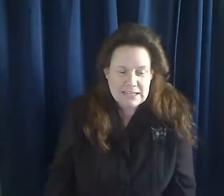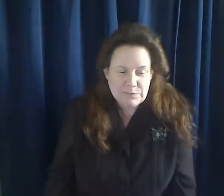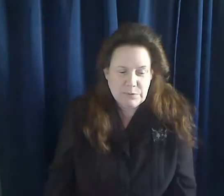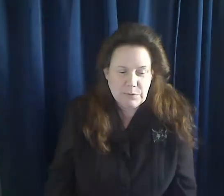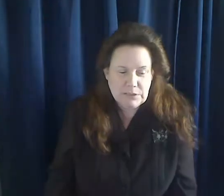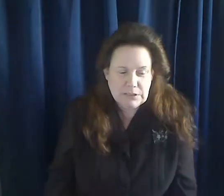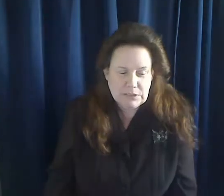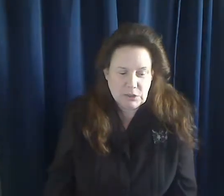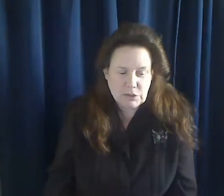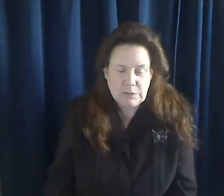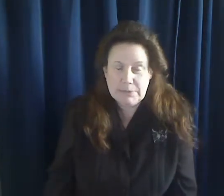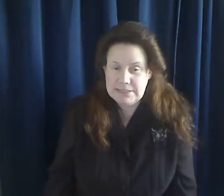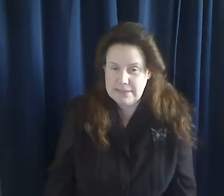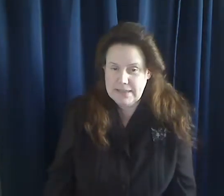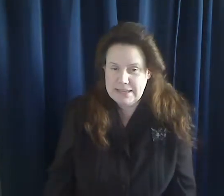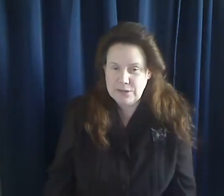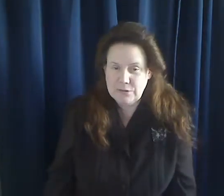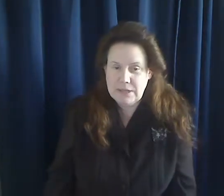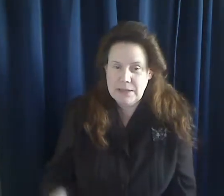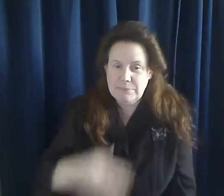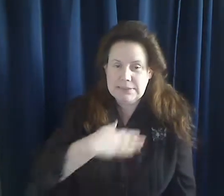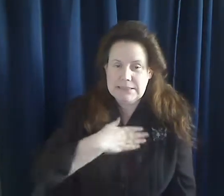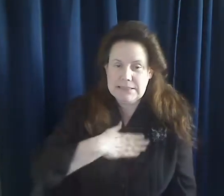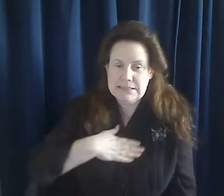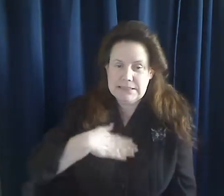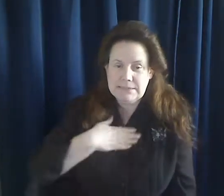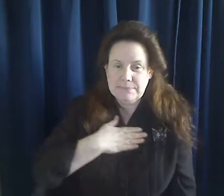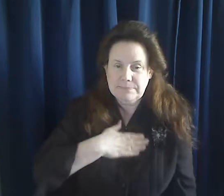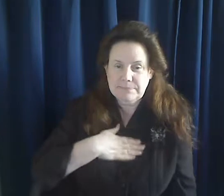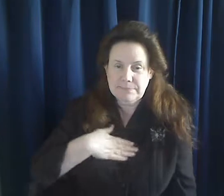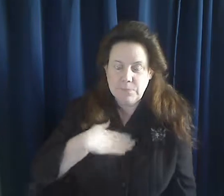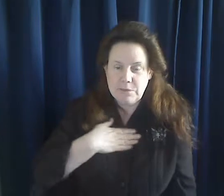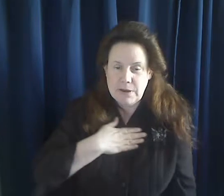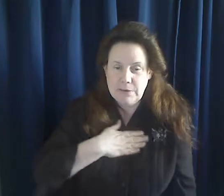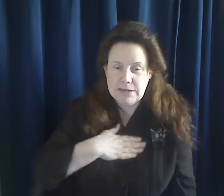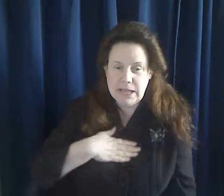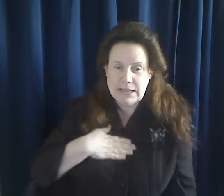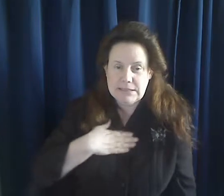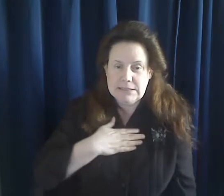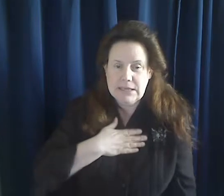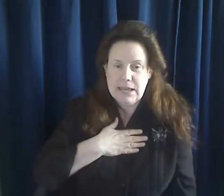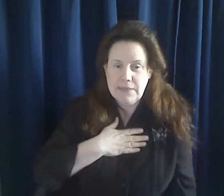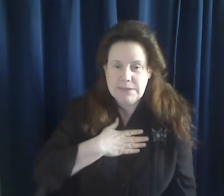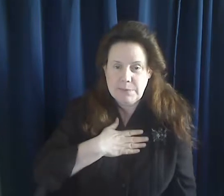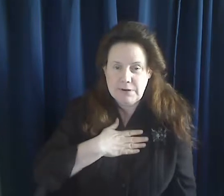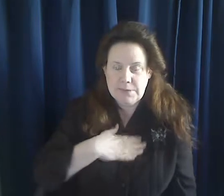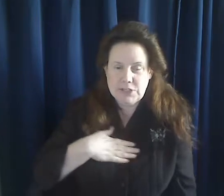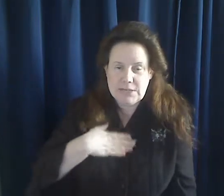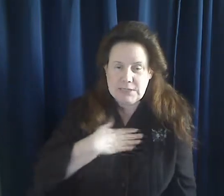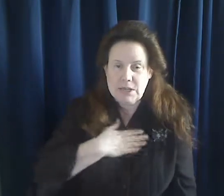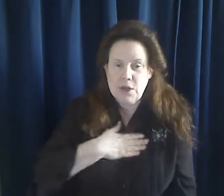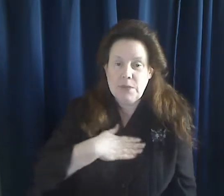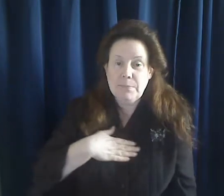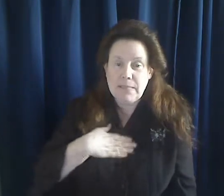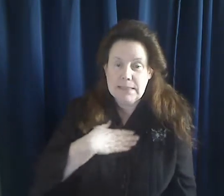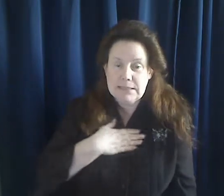Next we will learn please and thank you. Please, with my right hand on this part of my chest,